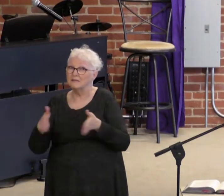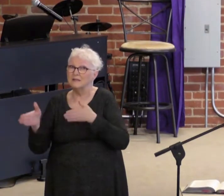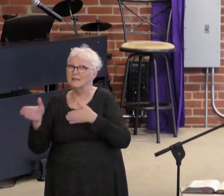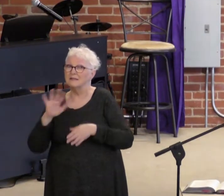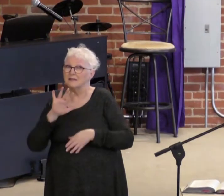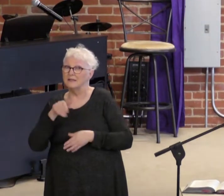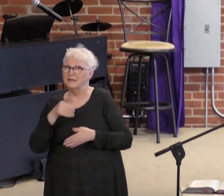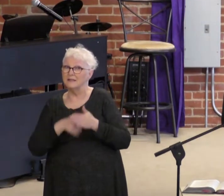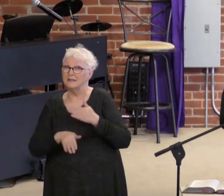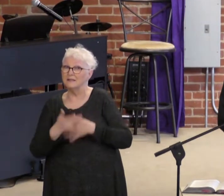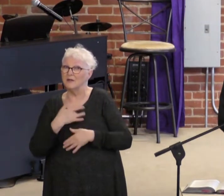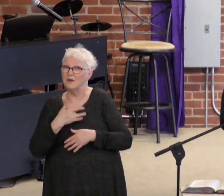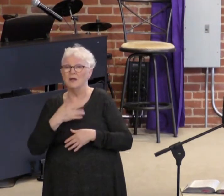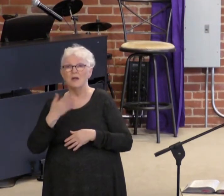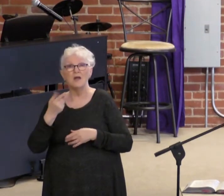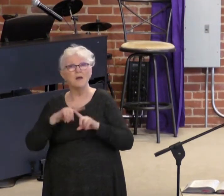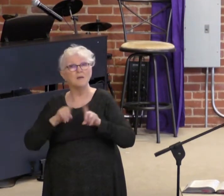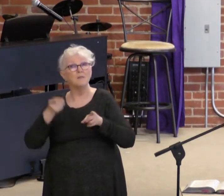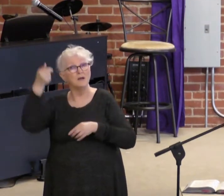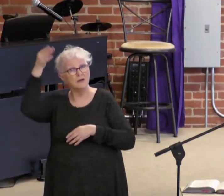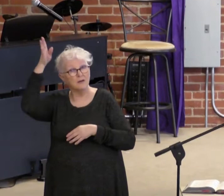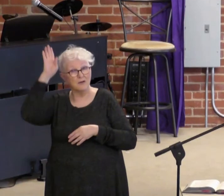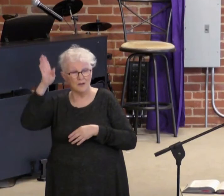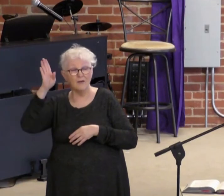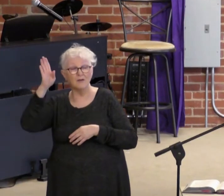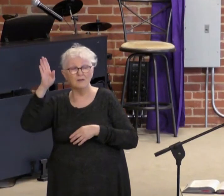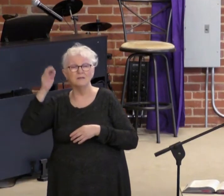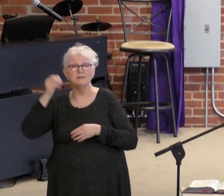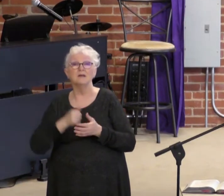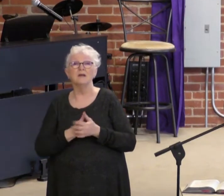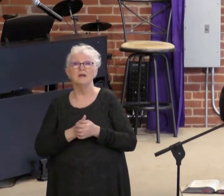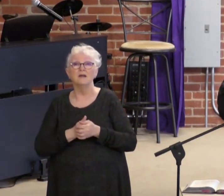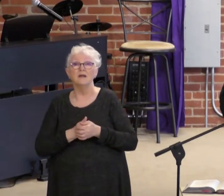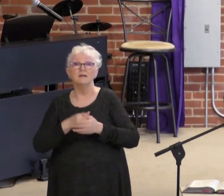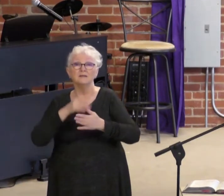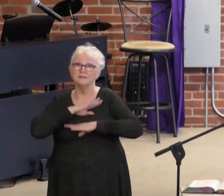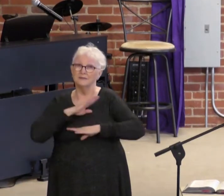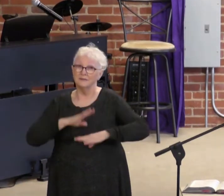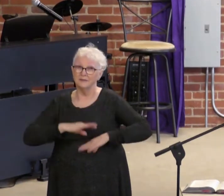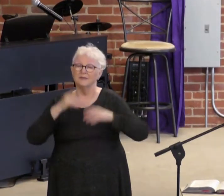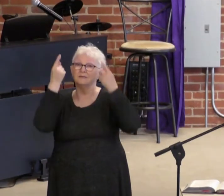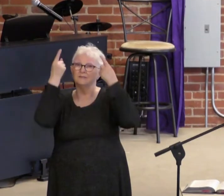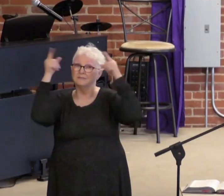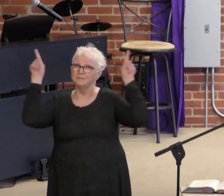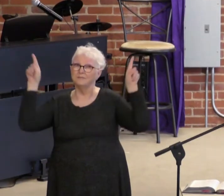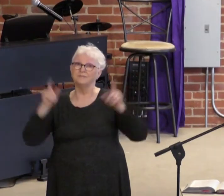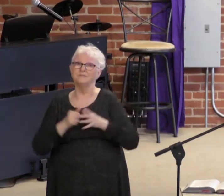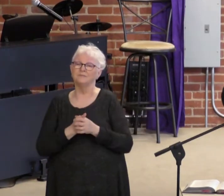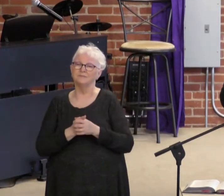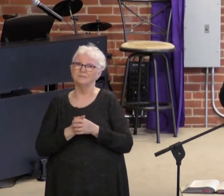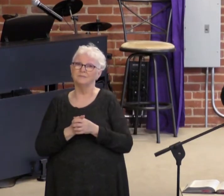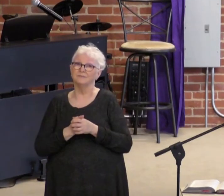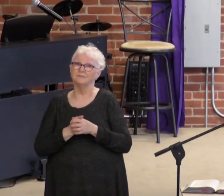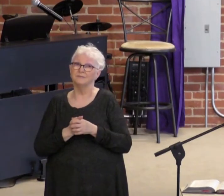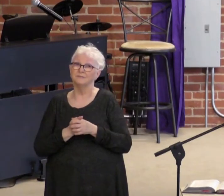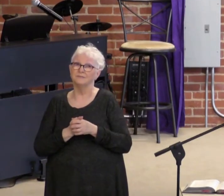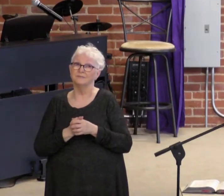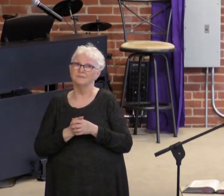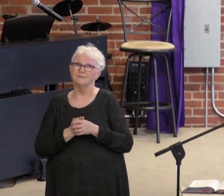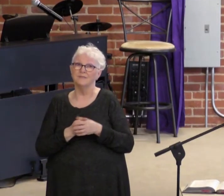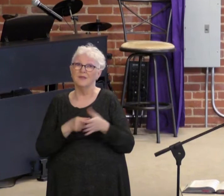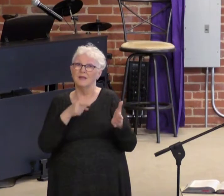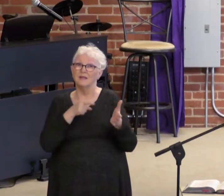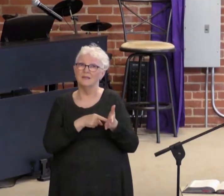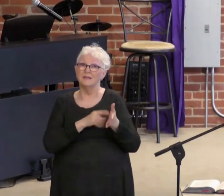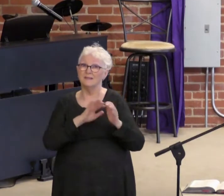I saw a little thing one day on Facebook that it showed, it said, this is how I plan my